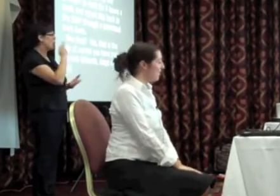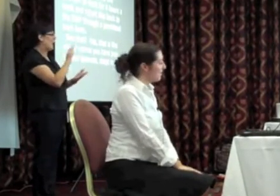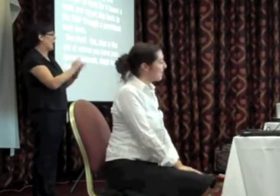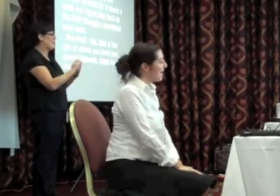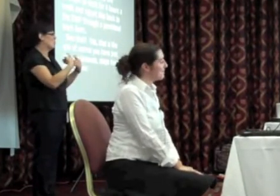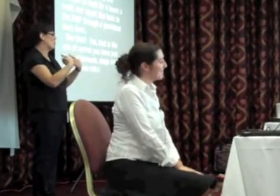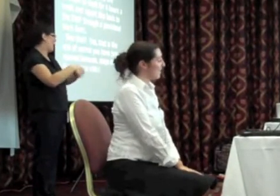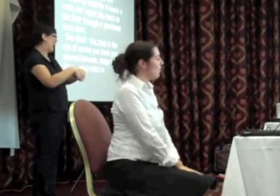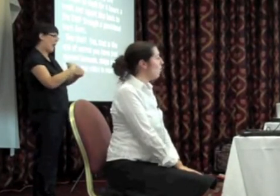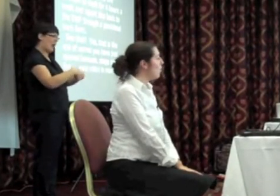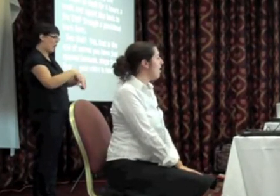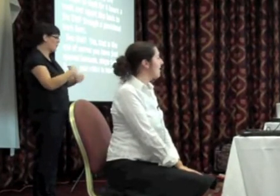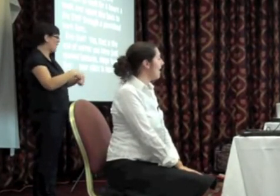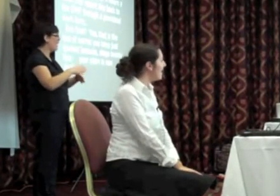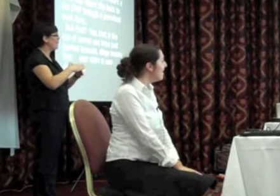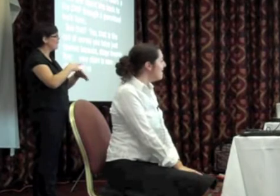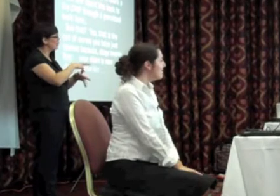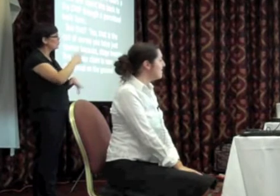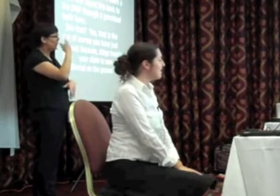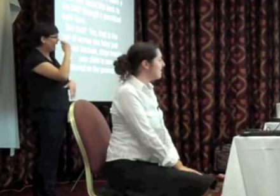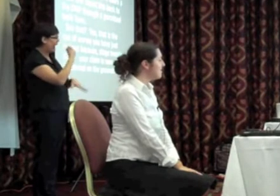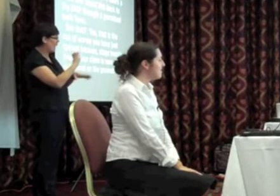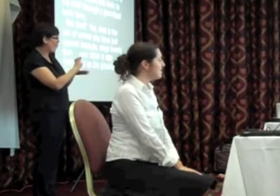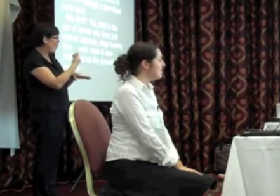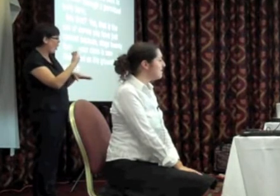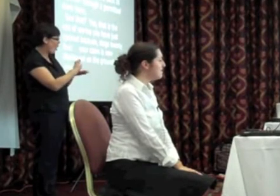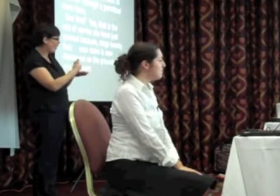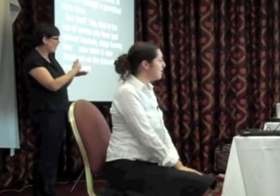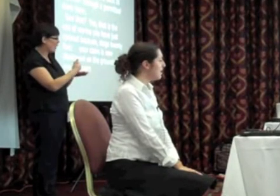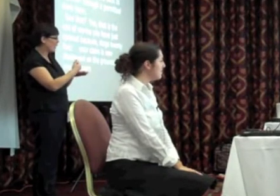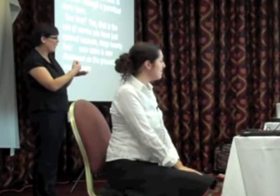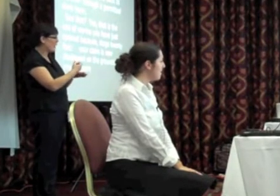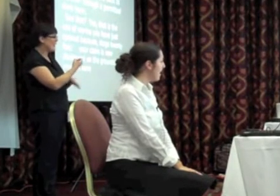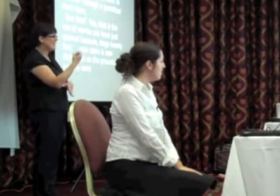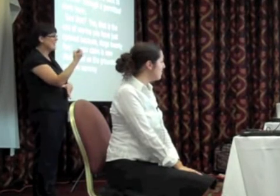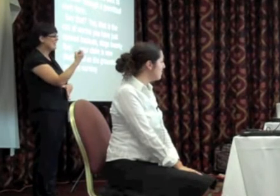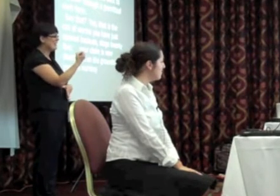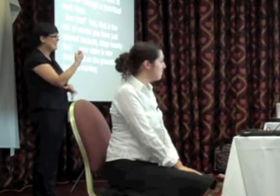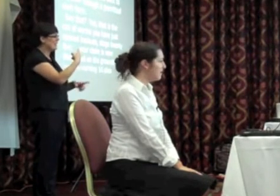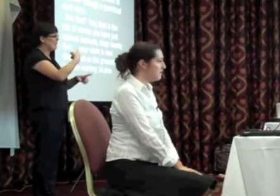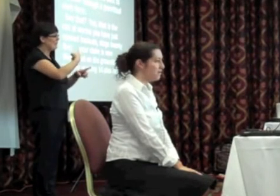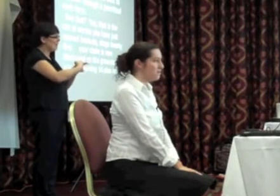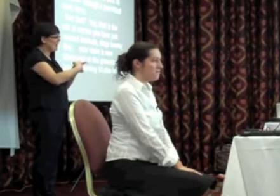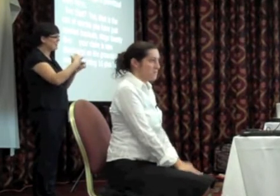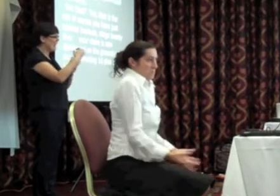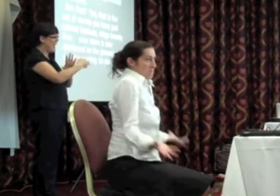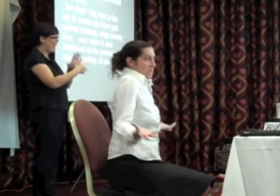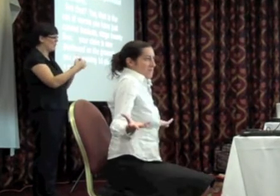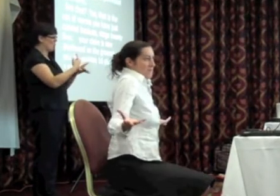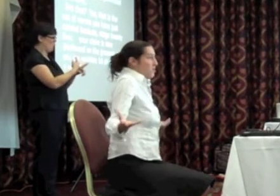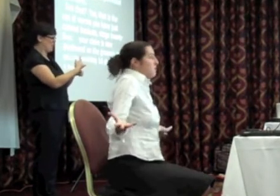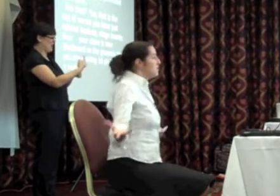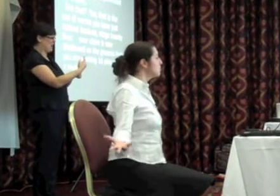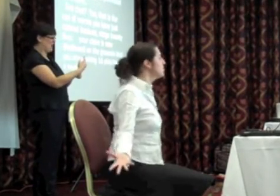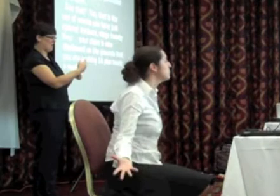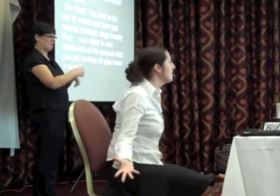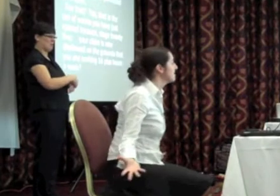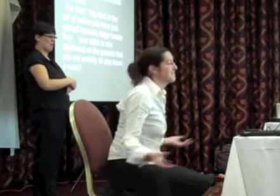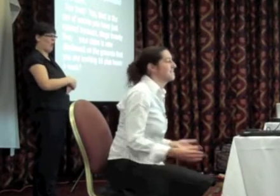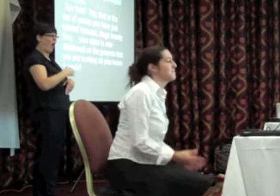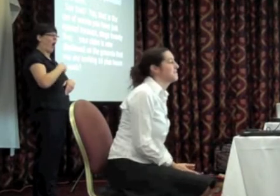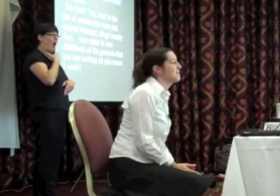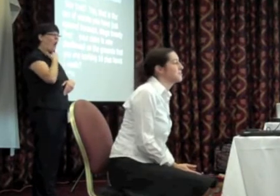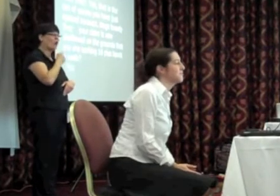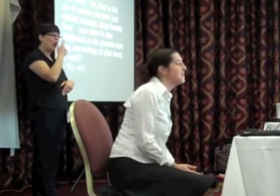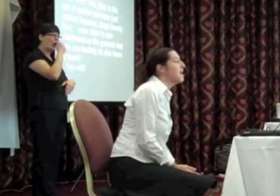disallowed on the grounds that you're working 16 plus hours a week. You wish you could